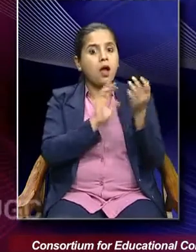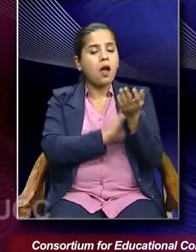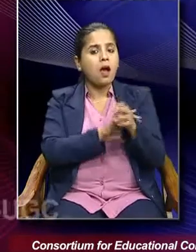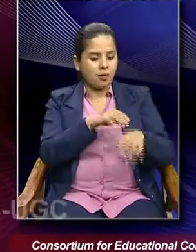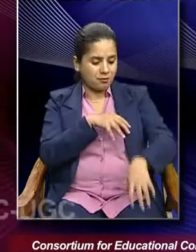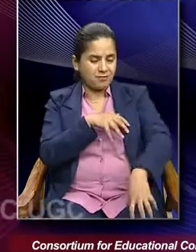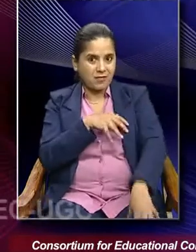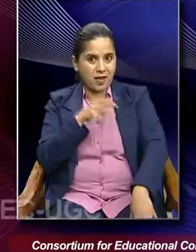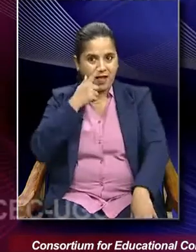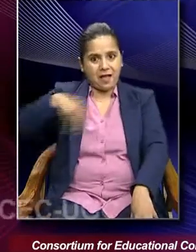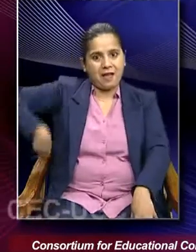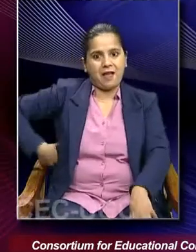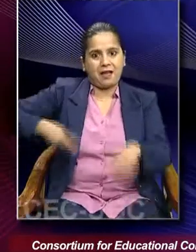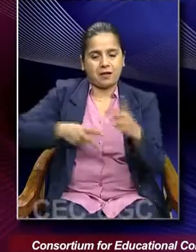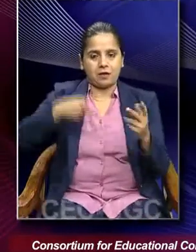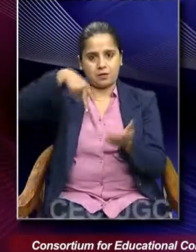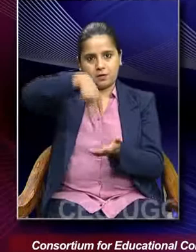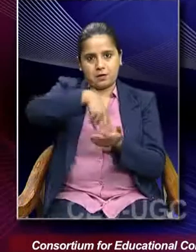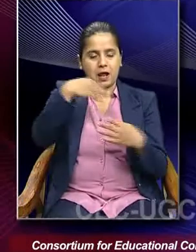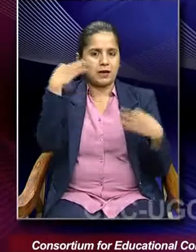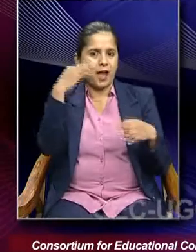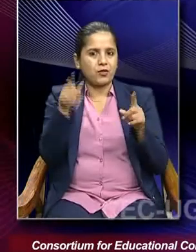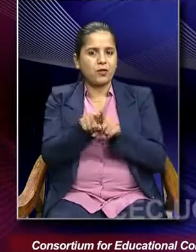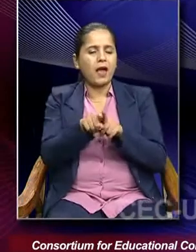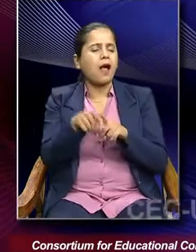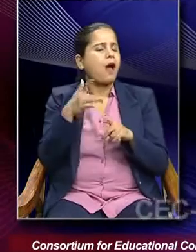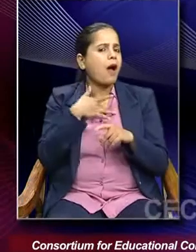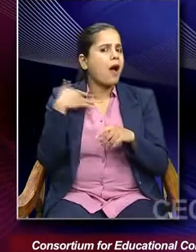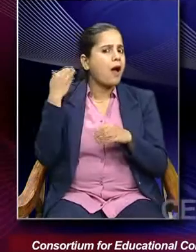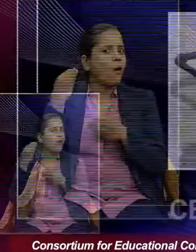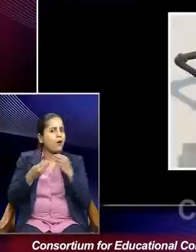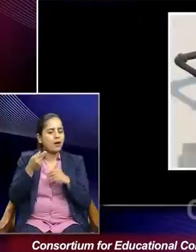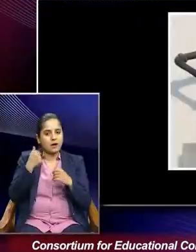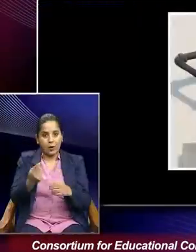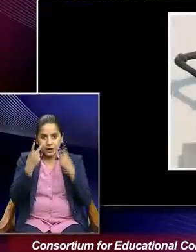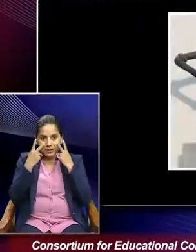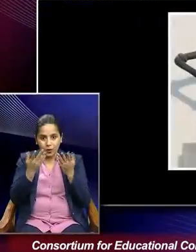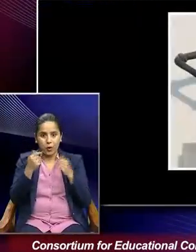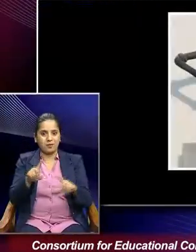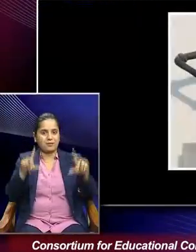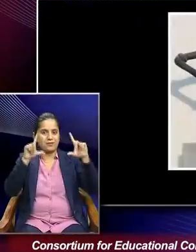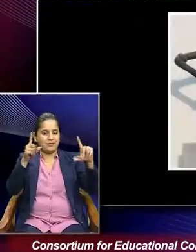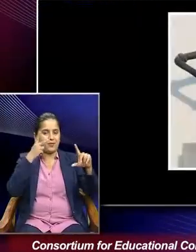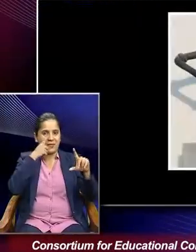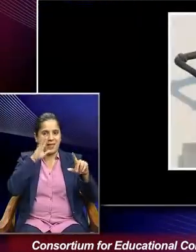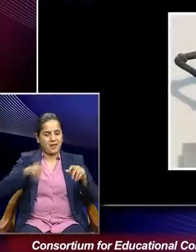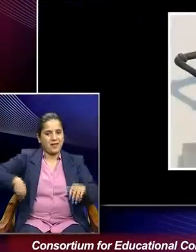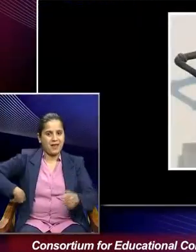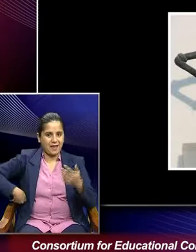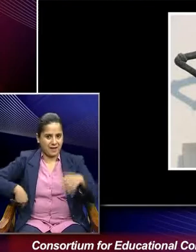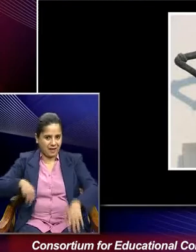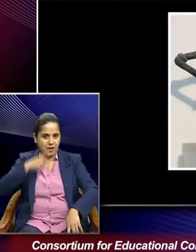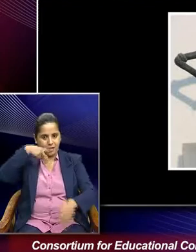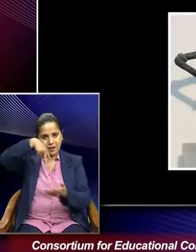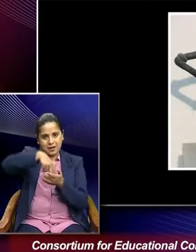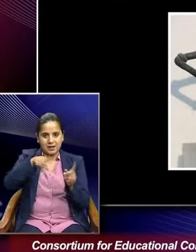a traditional Indian dance gesture, as you can see in this visual